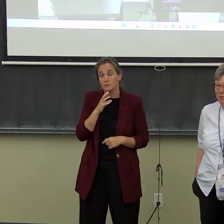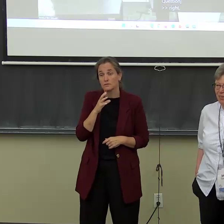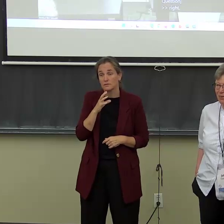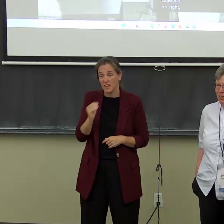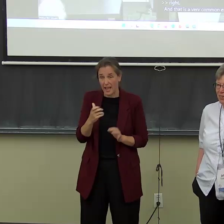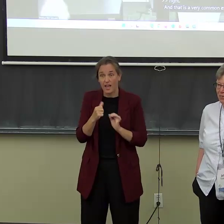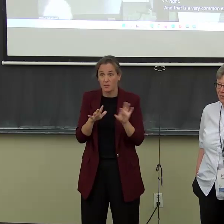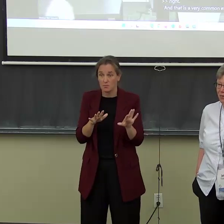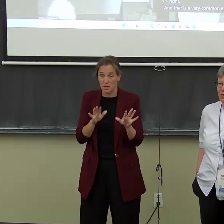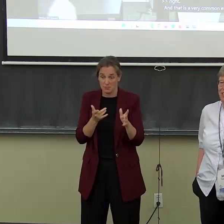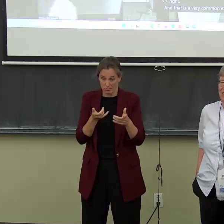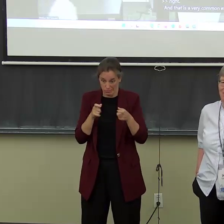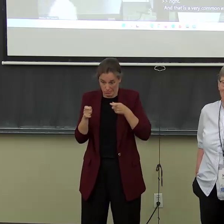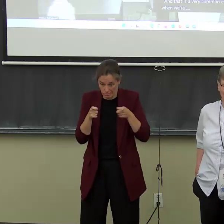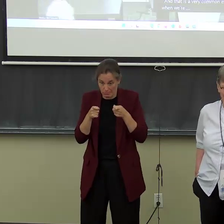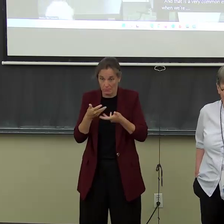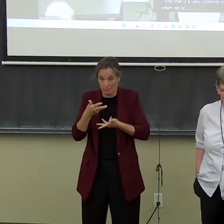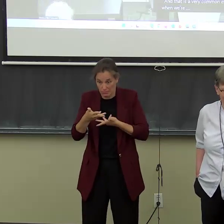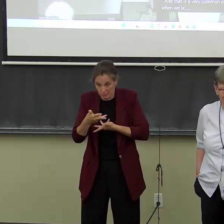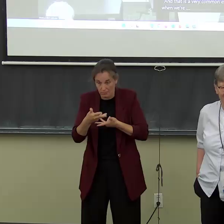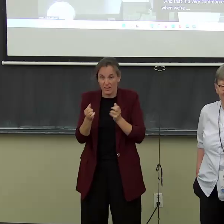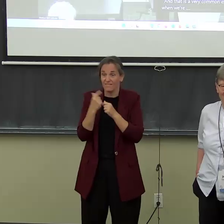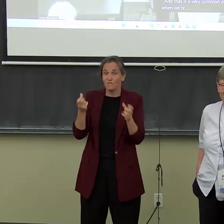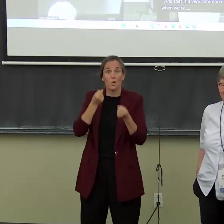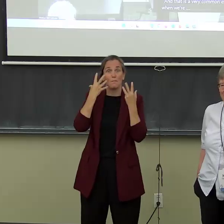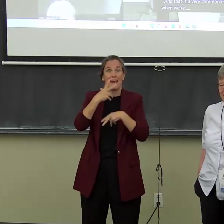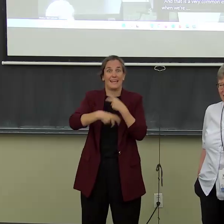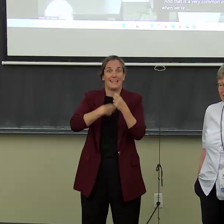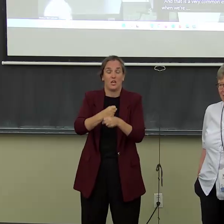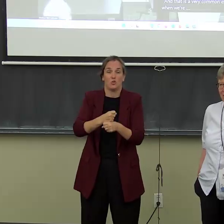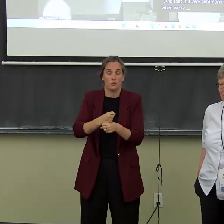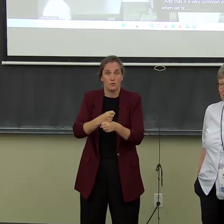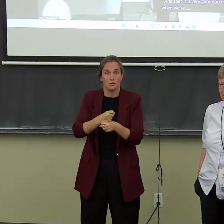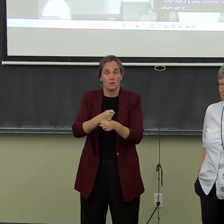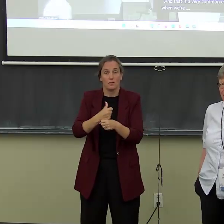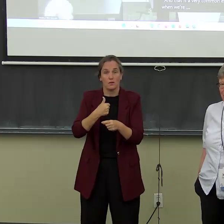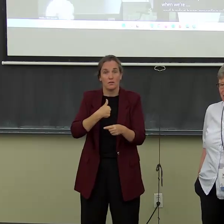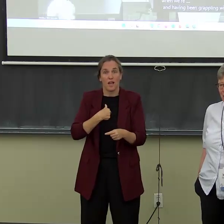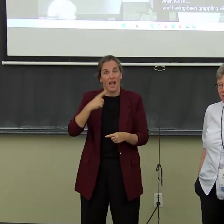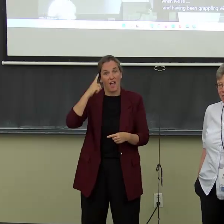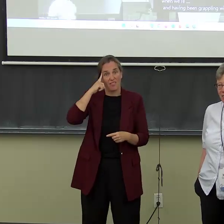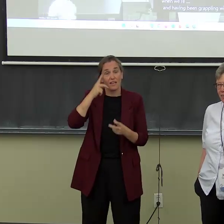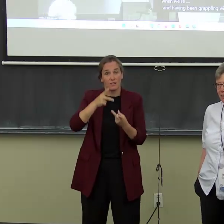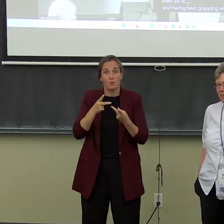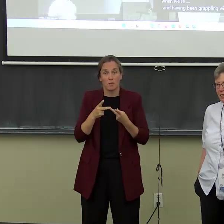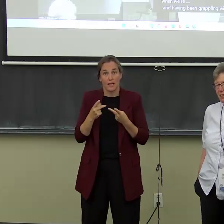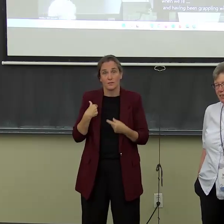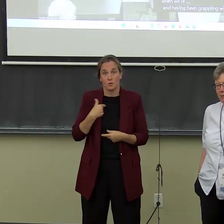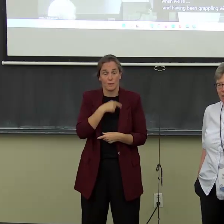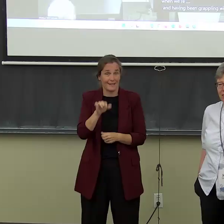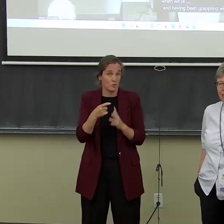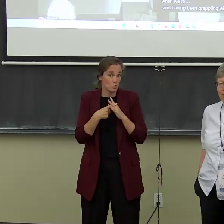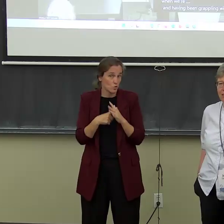been grappling with this for many, many years. I think the place we need to start,